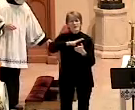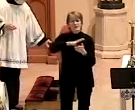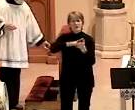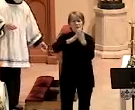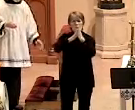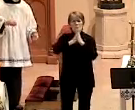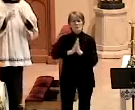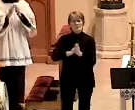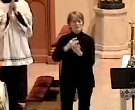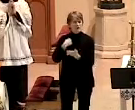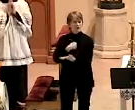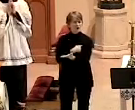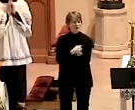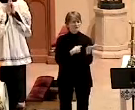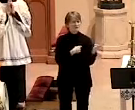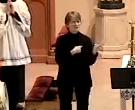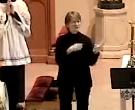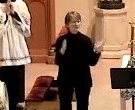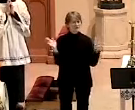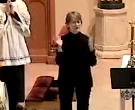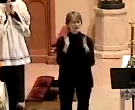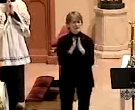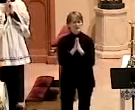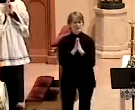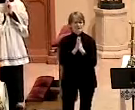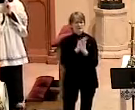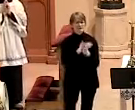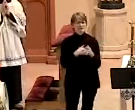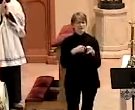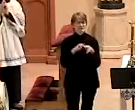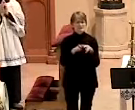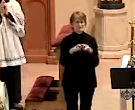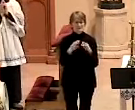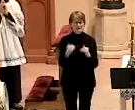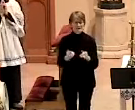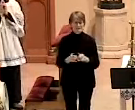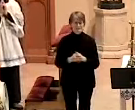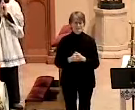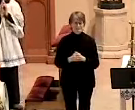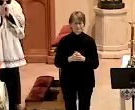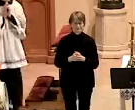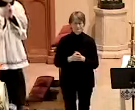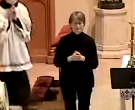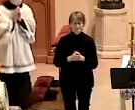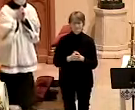us. Amen. Please be seated for the offertory.